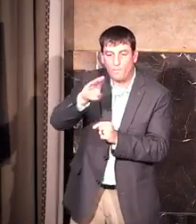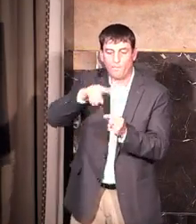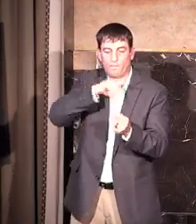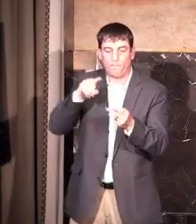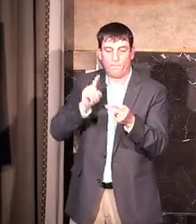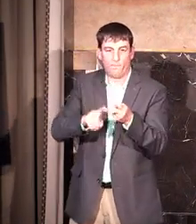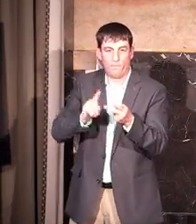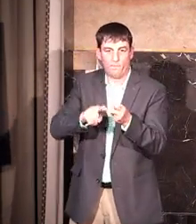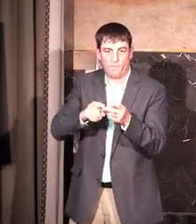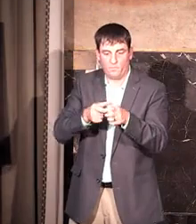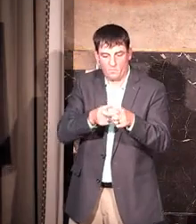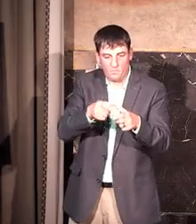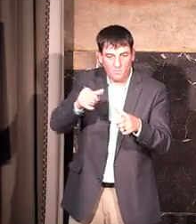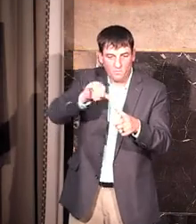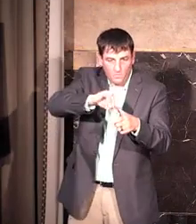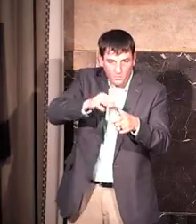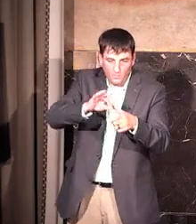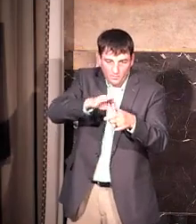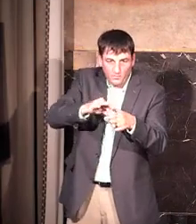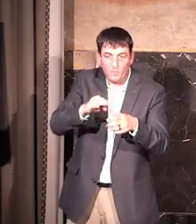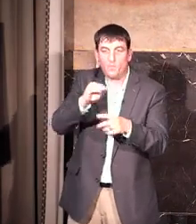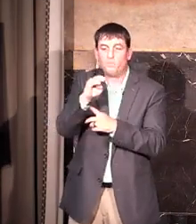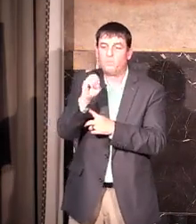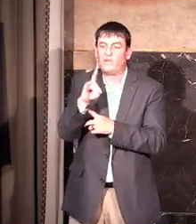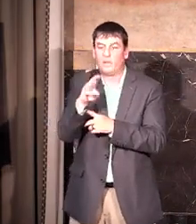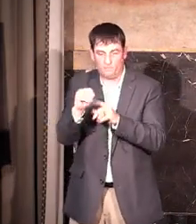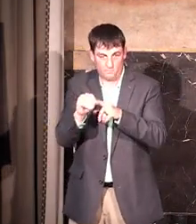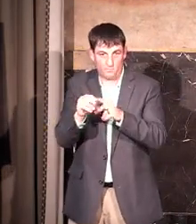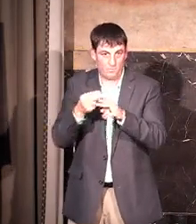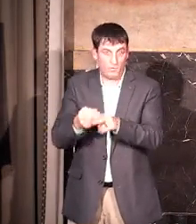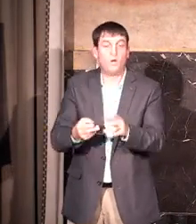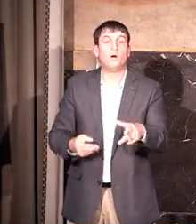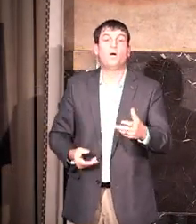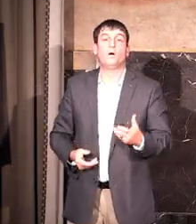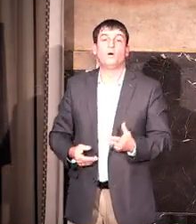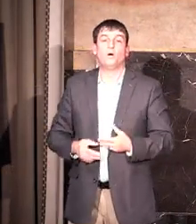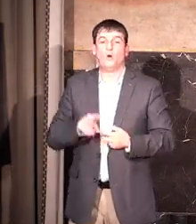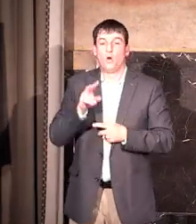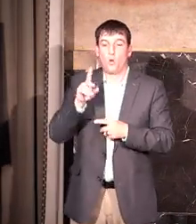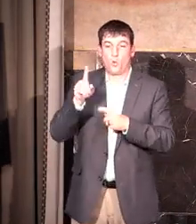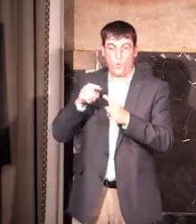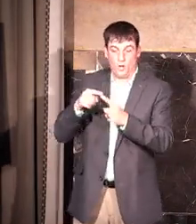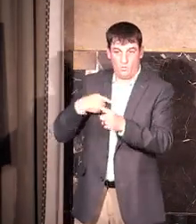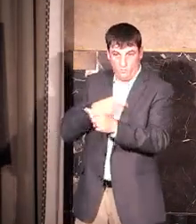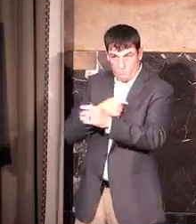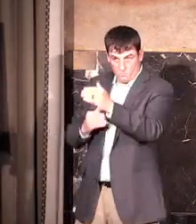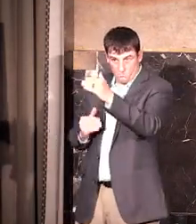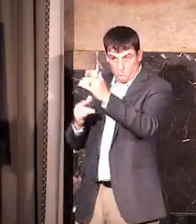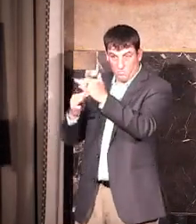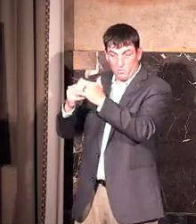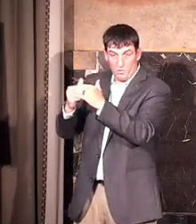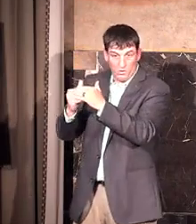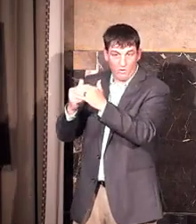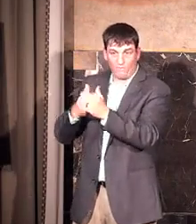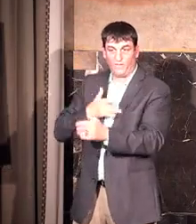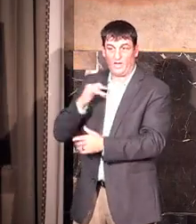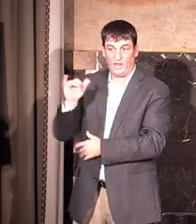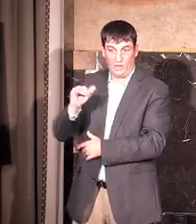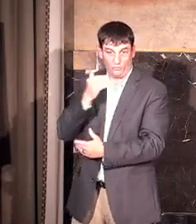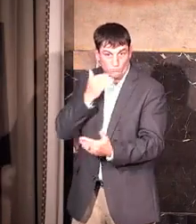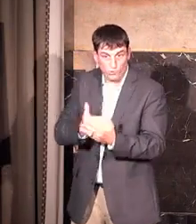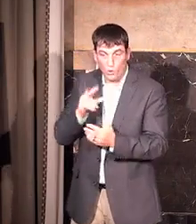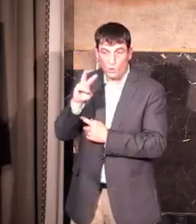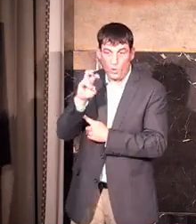medium. So as we get to where we feel really good about our 200,000 tests per month and our contact tracing,